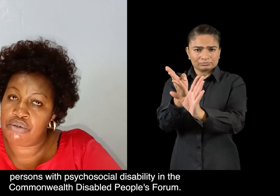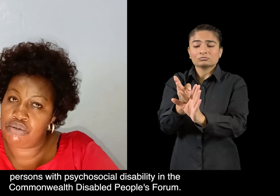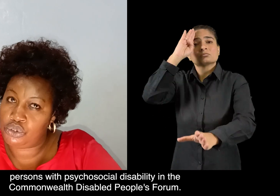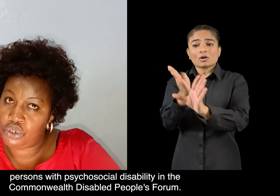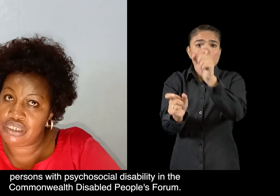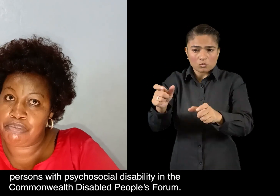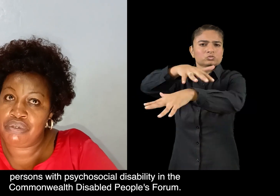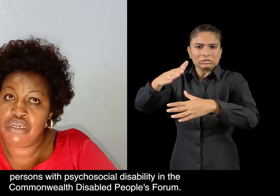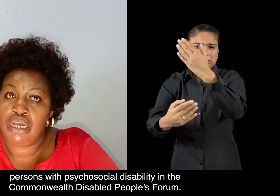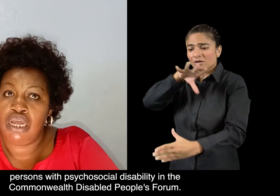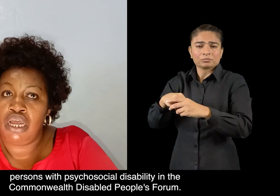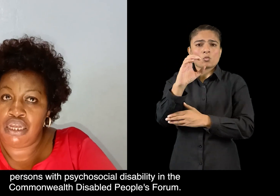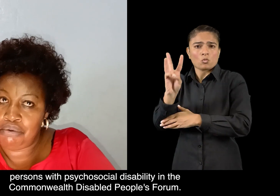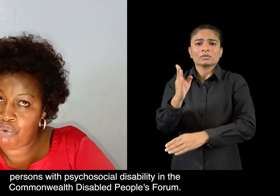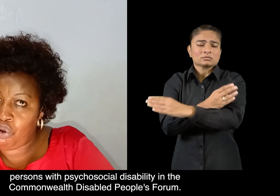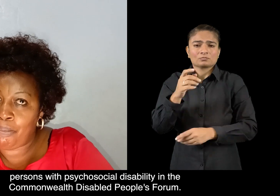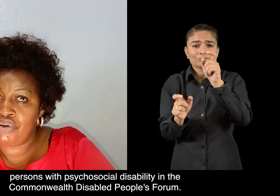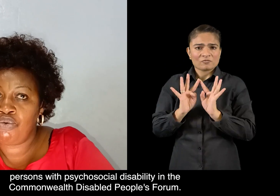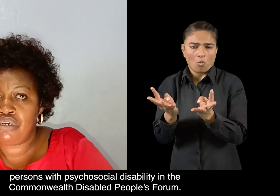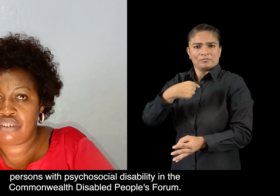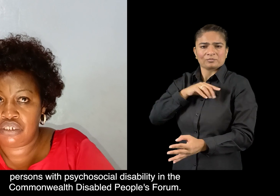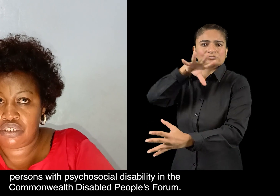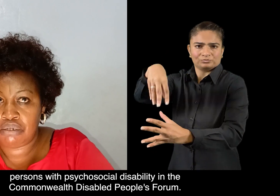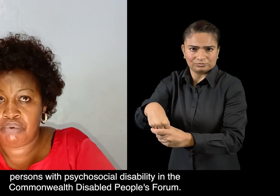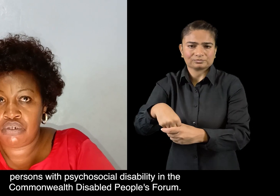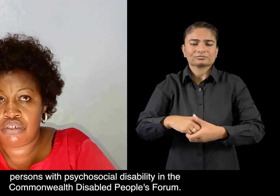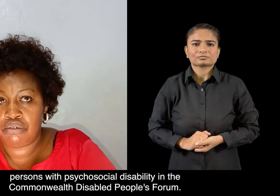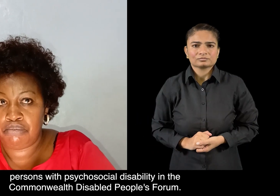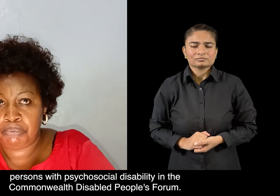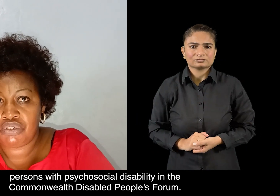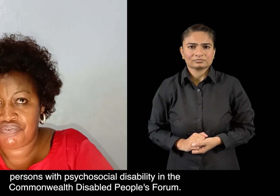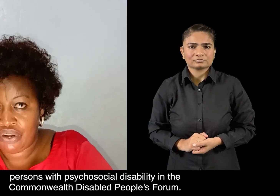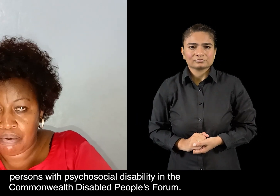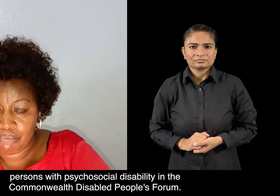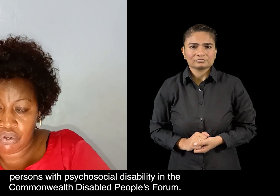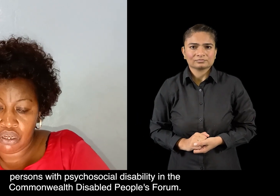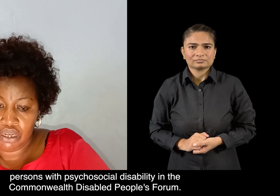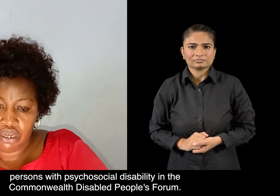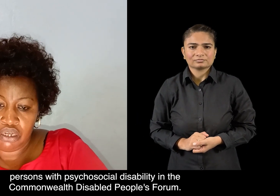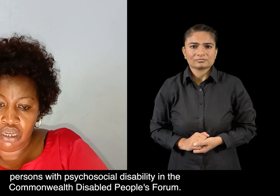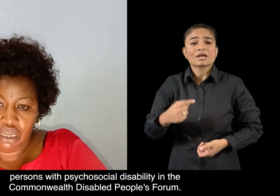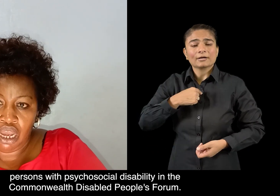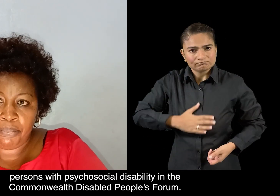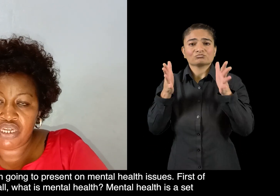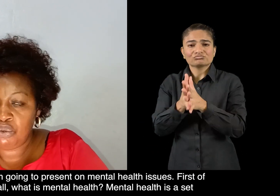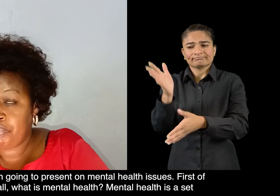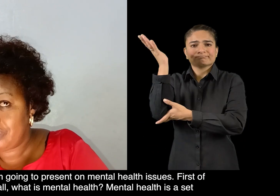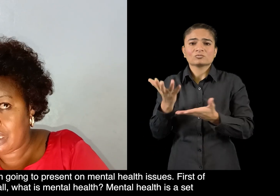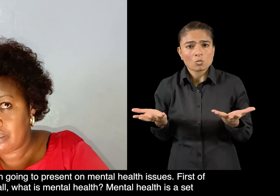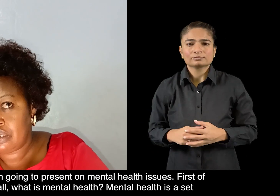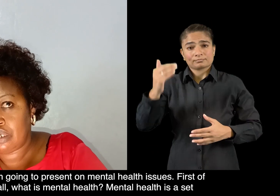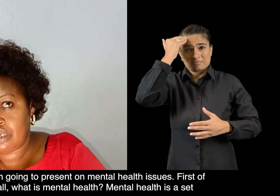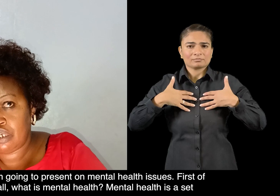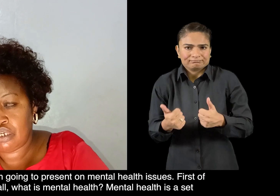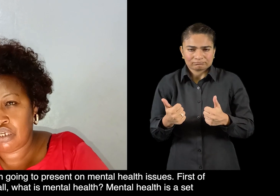with psychosocial disability in Commonwealth Disabled People's Forum. I'm going to